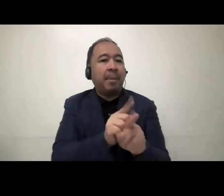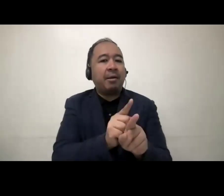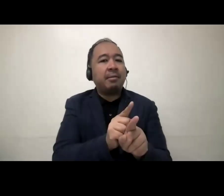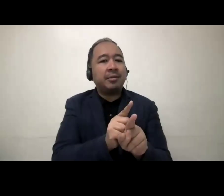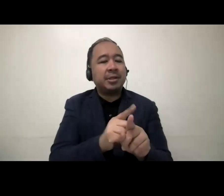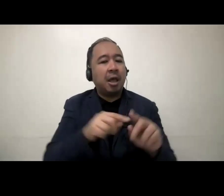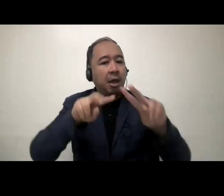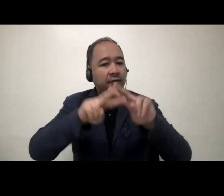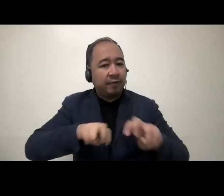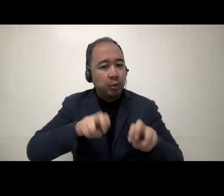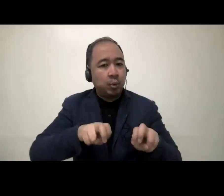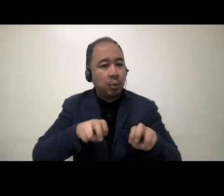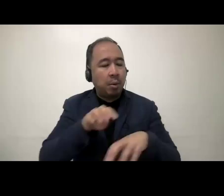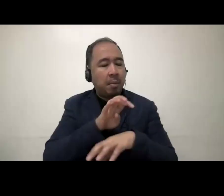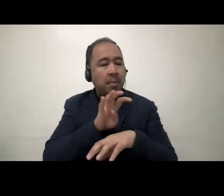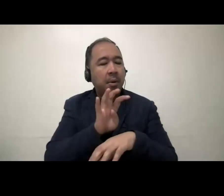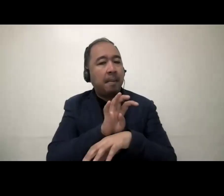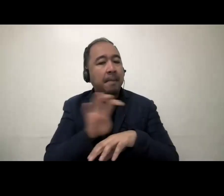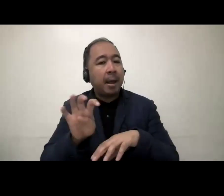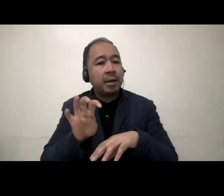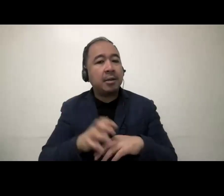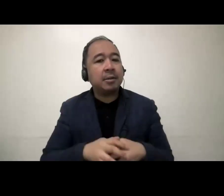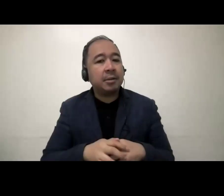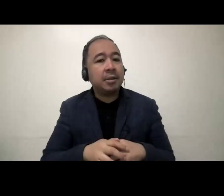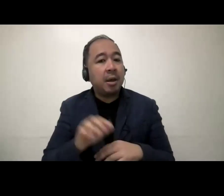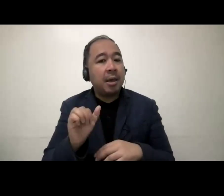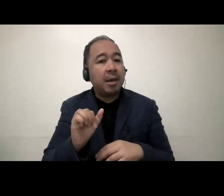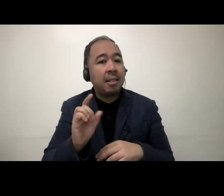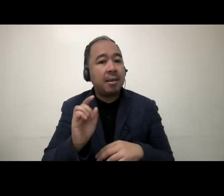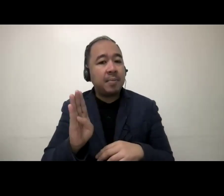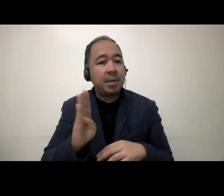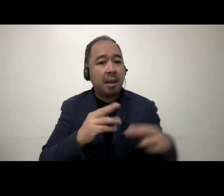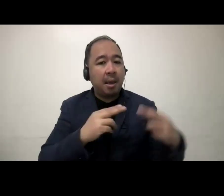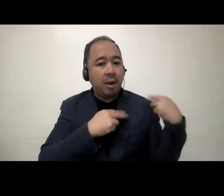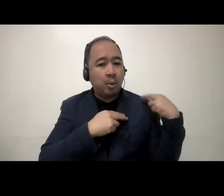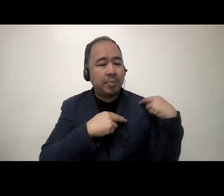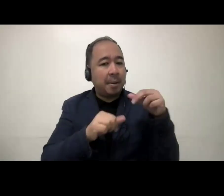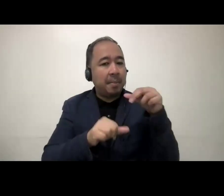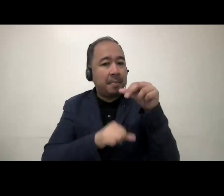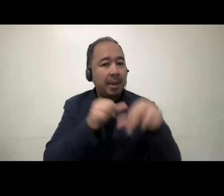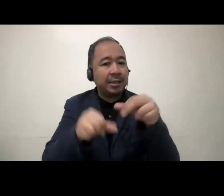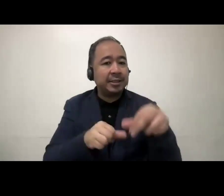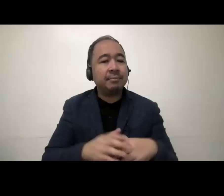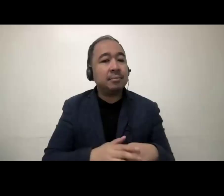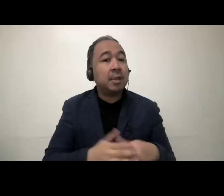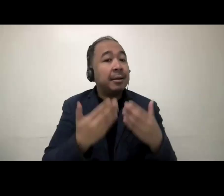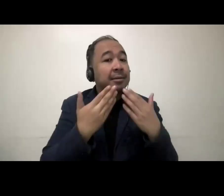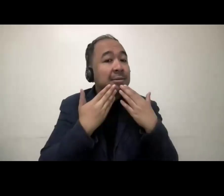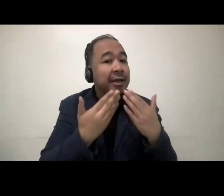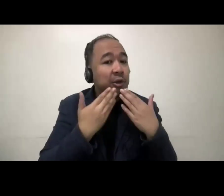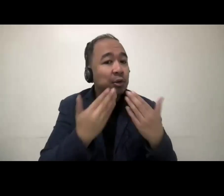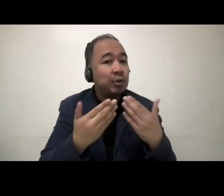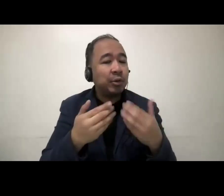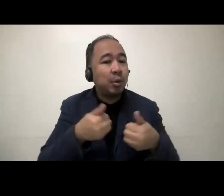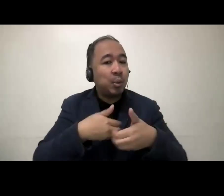morning, everyone. I think I'd really like to thank our civil society panelists. For me, I